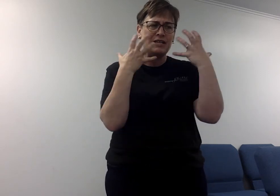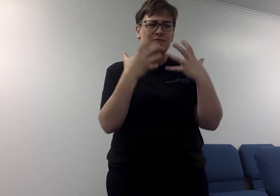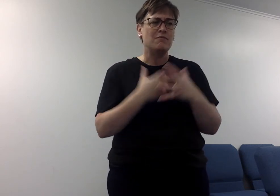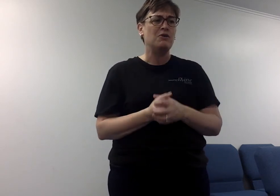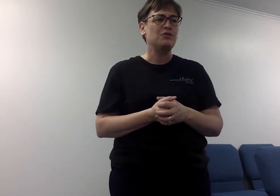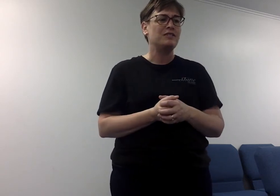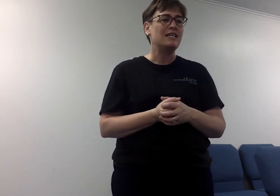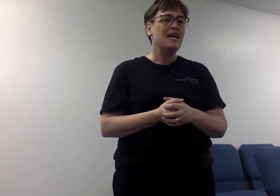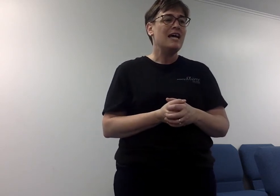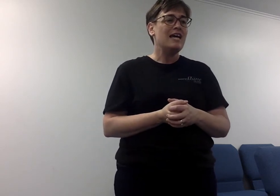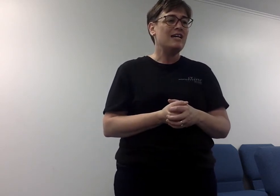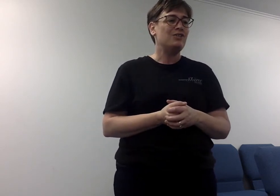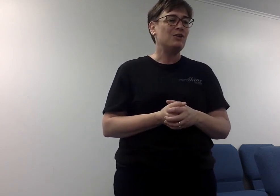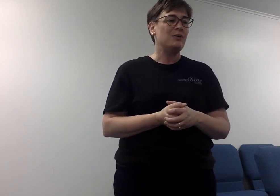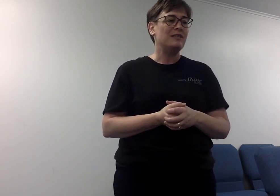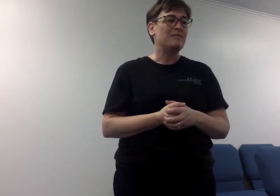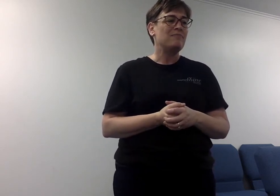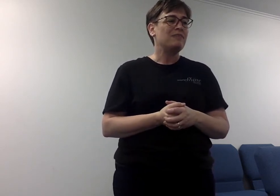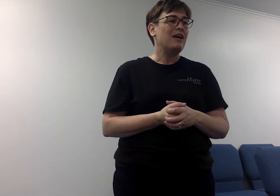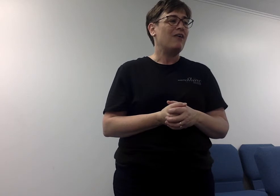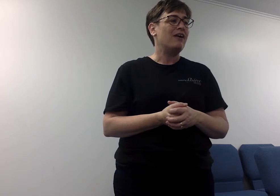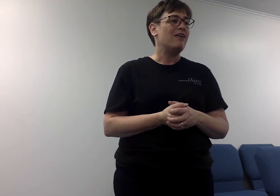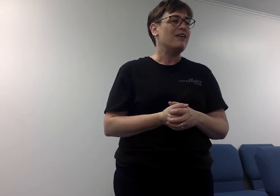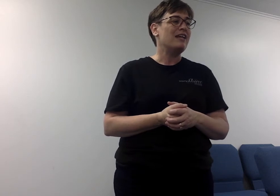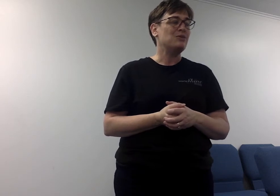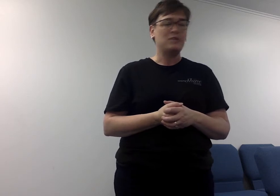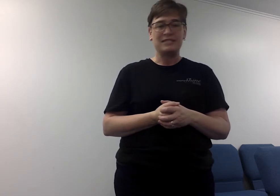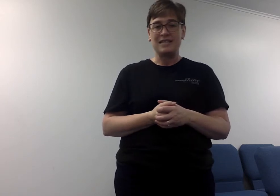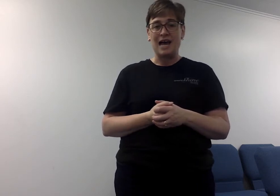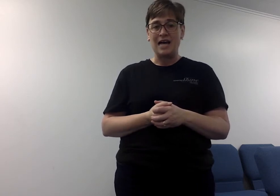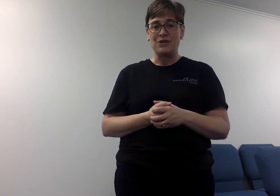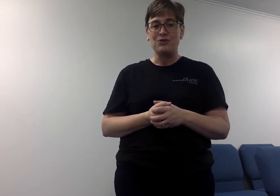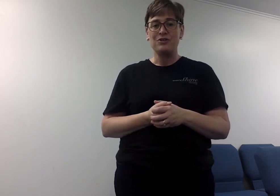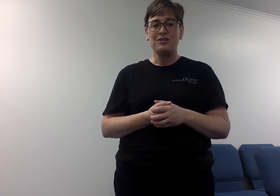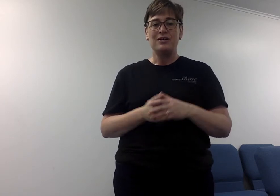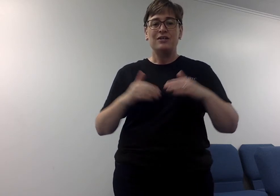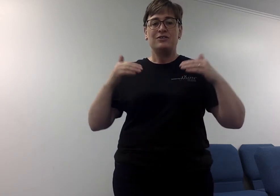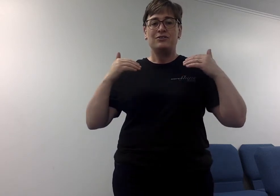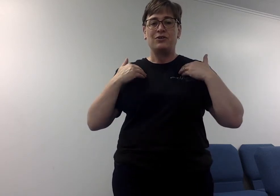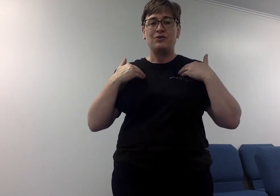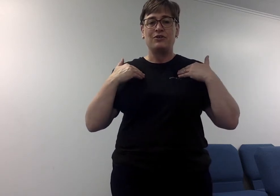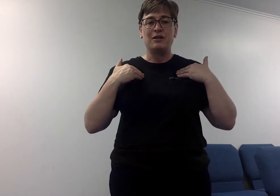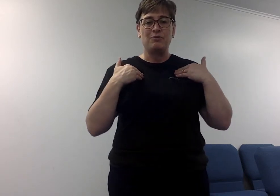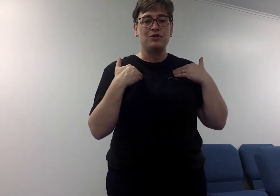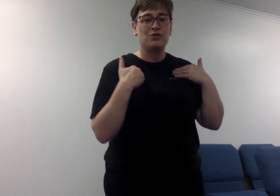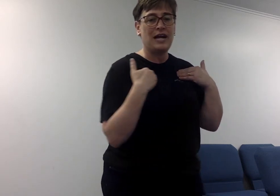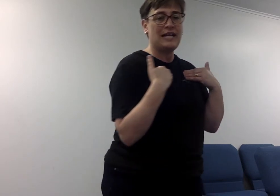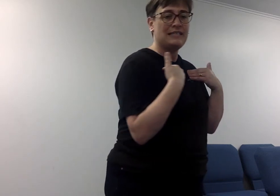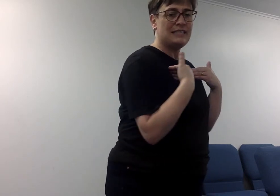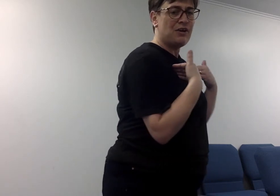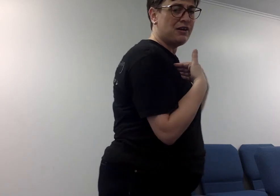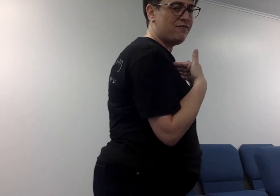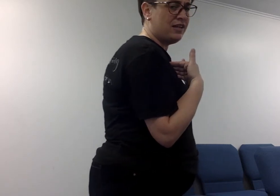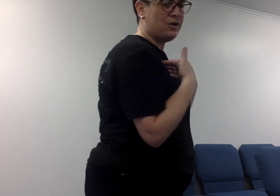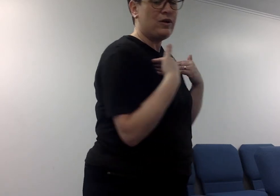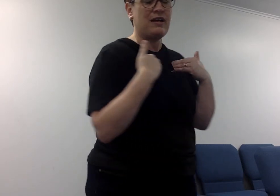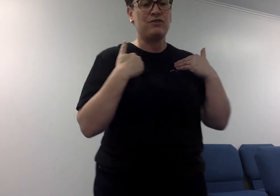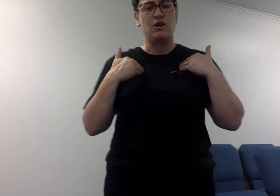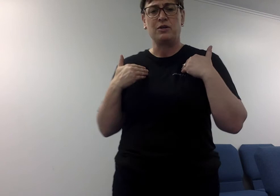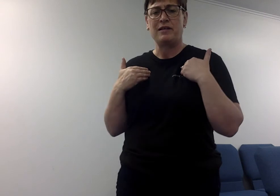of emotions into it. All right, next one is tired. So you're going to put your hands here. And I feel like we have talked about this